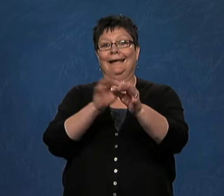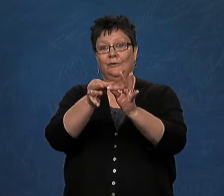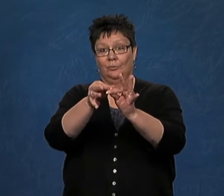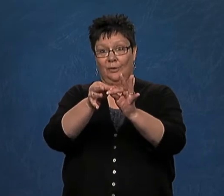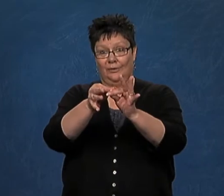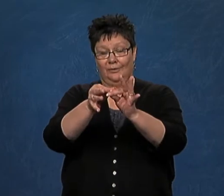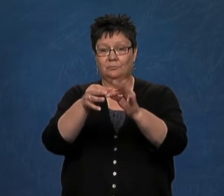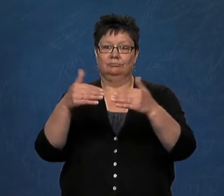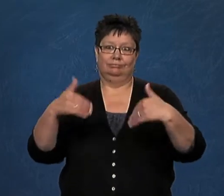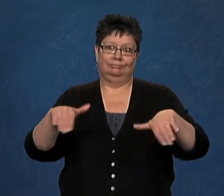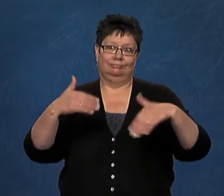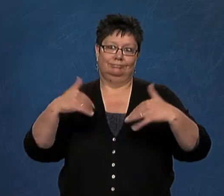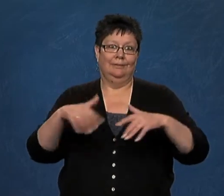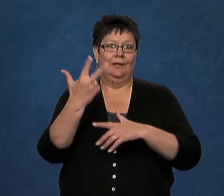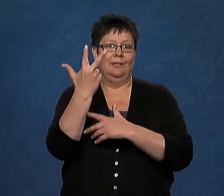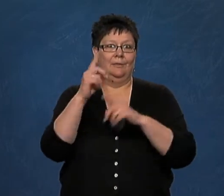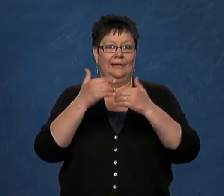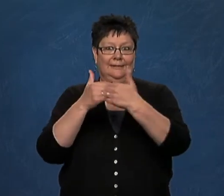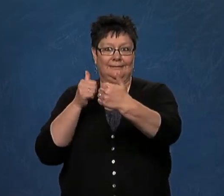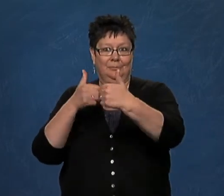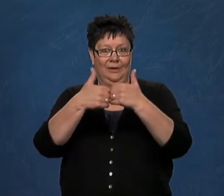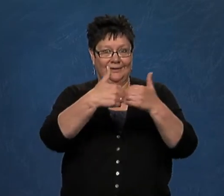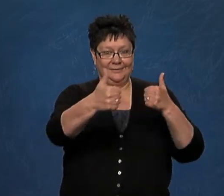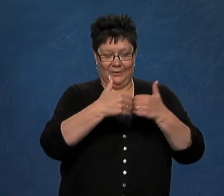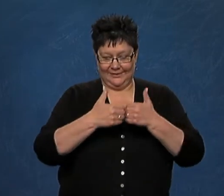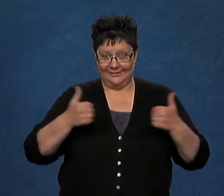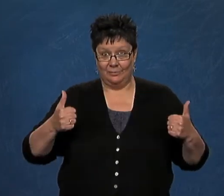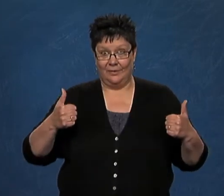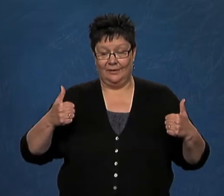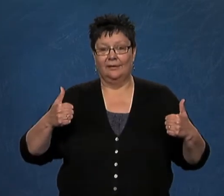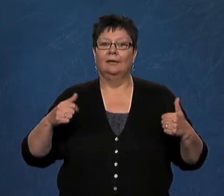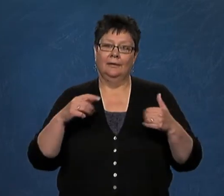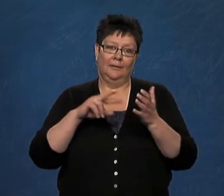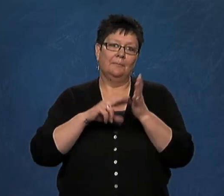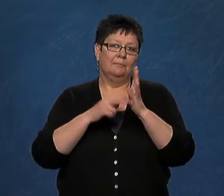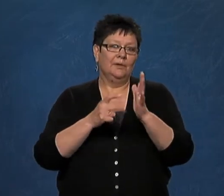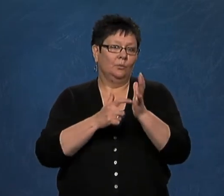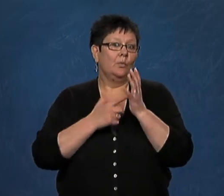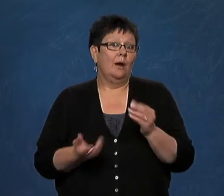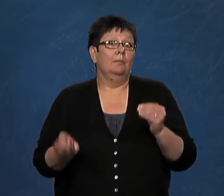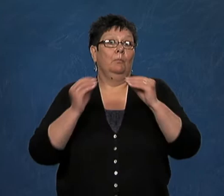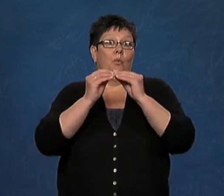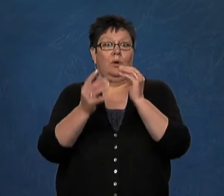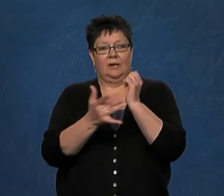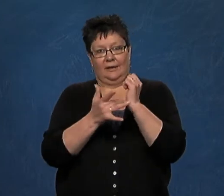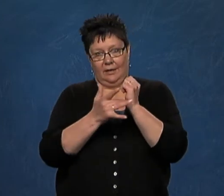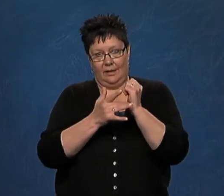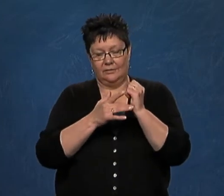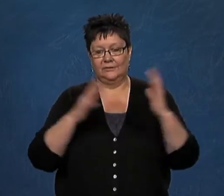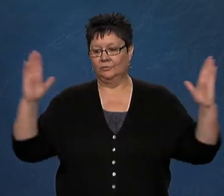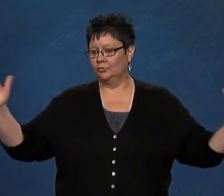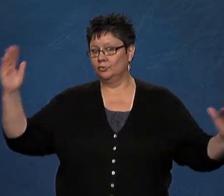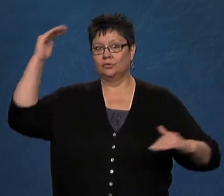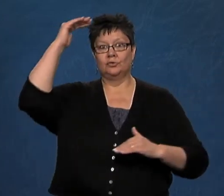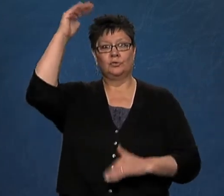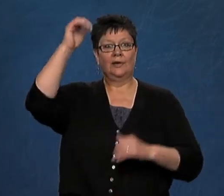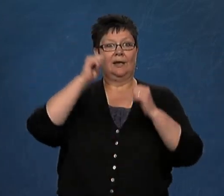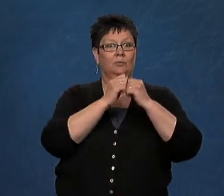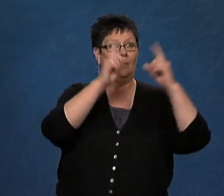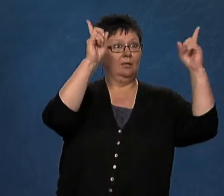individual at one location and the interpreter at another location. That's 3 separate locations for the proceedings, which requires a lot more technology. We need